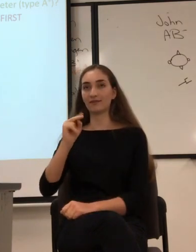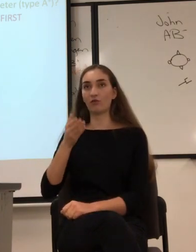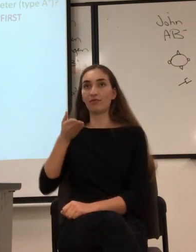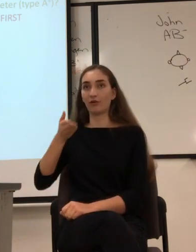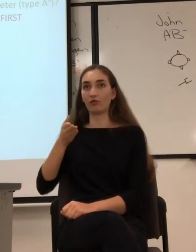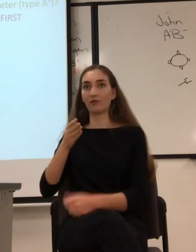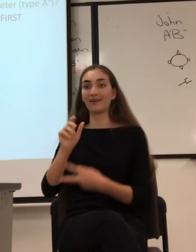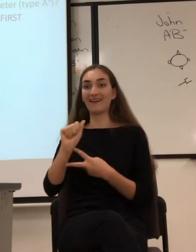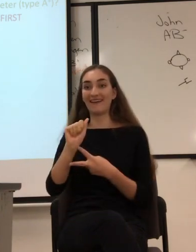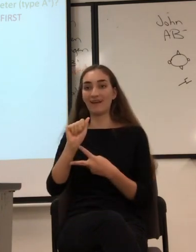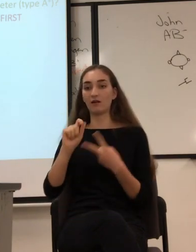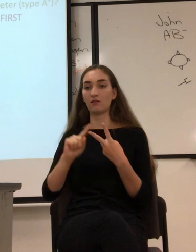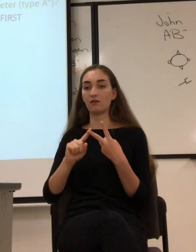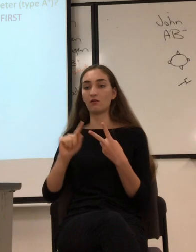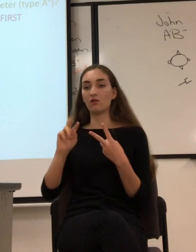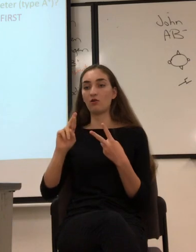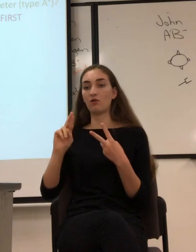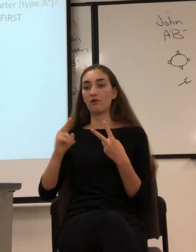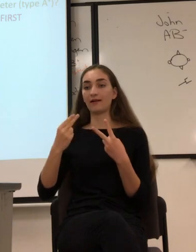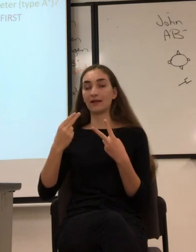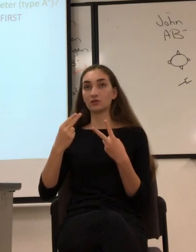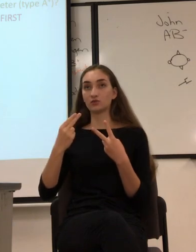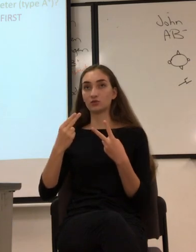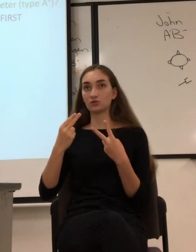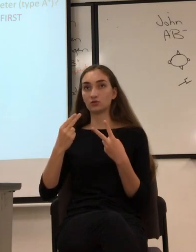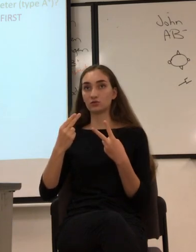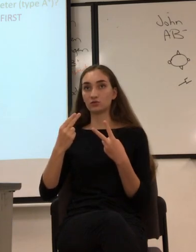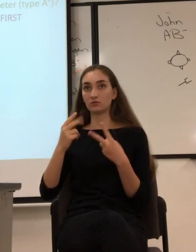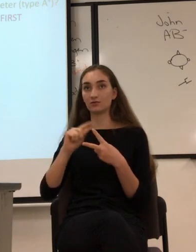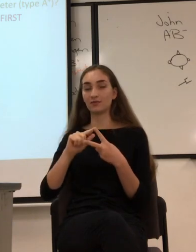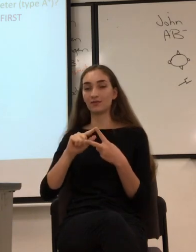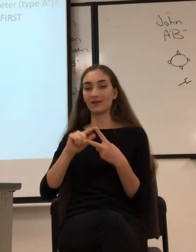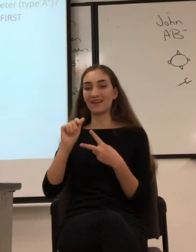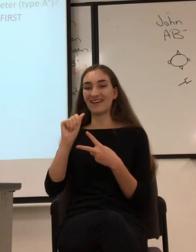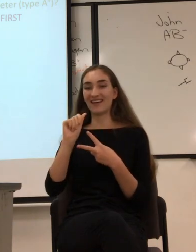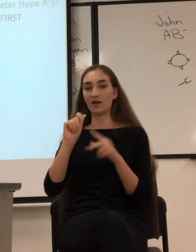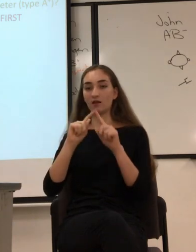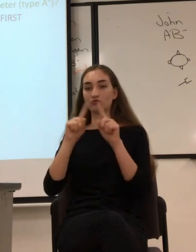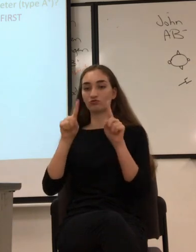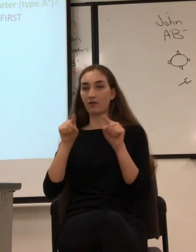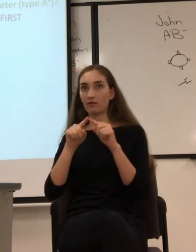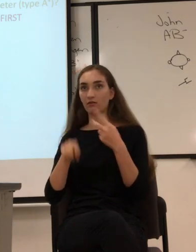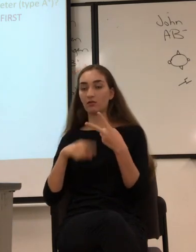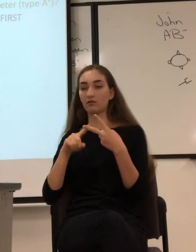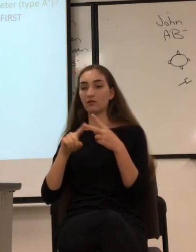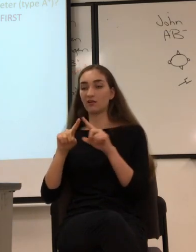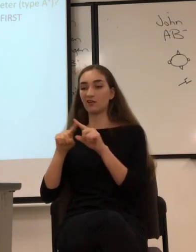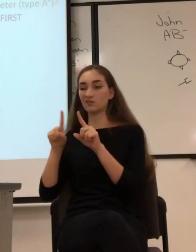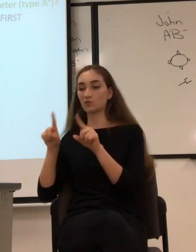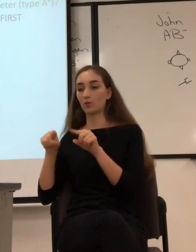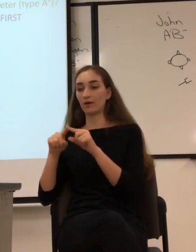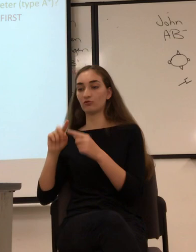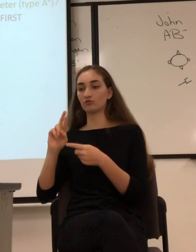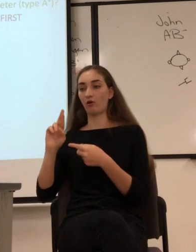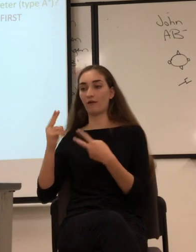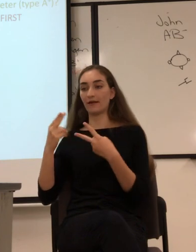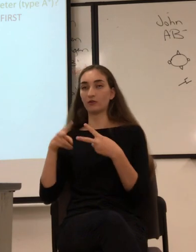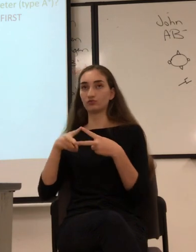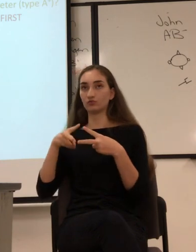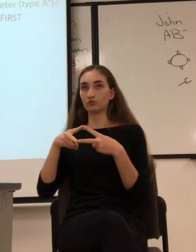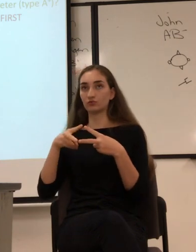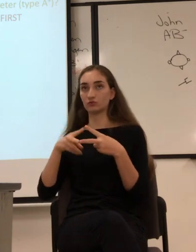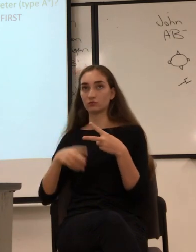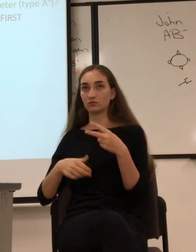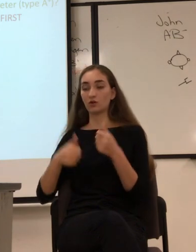the Rh? So I'll draw triangles for A and squares for the Rh.